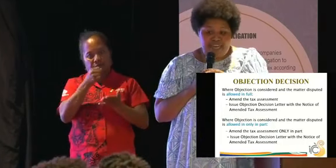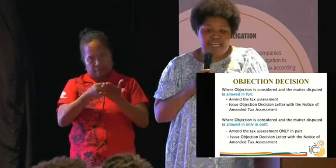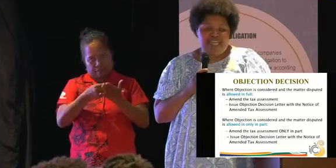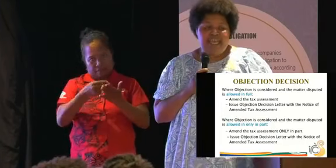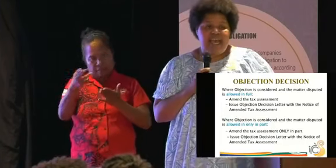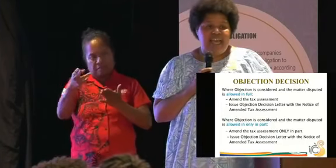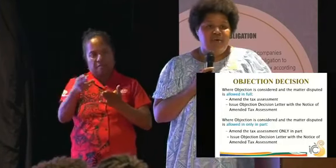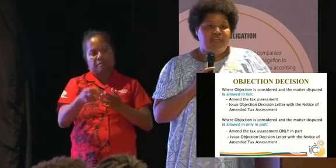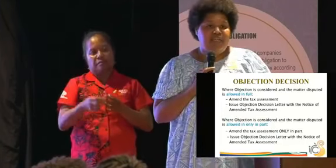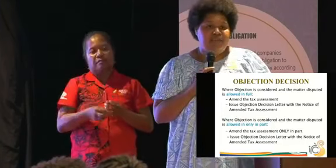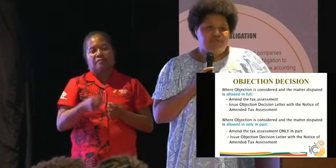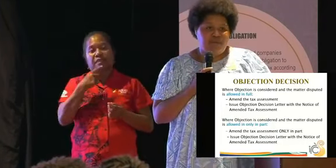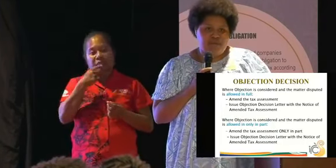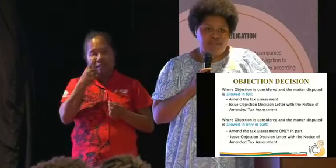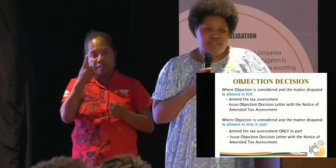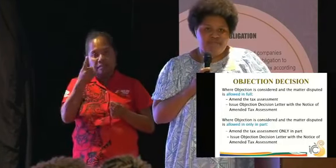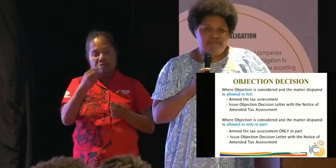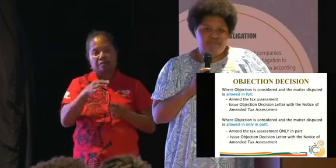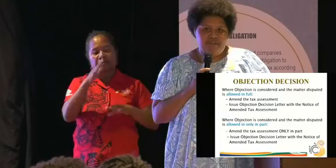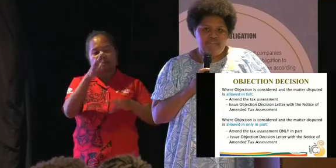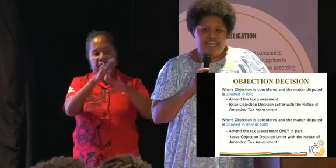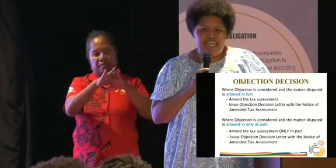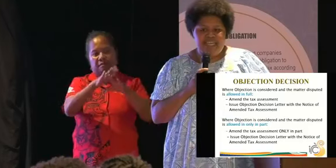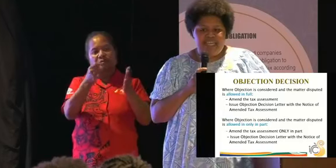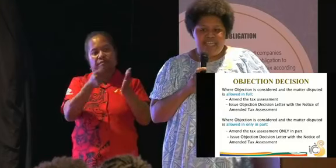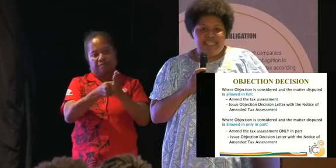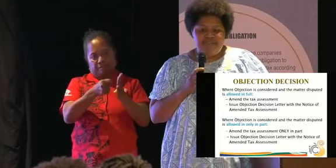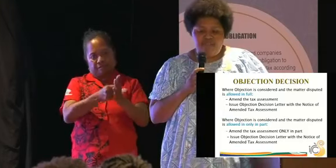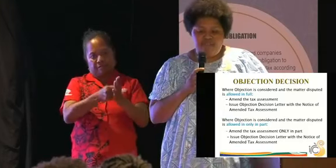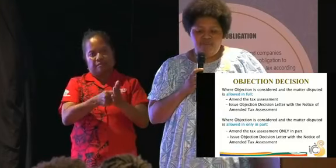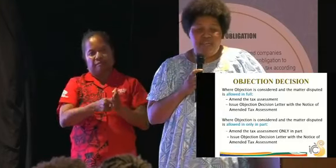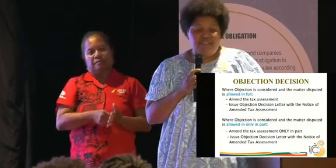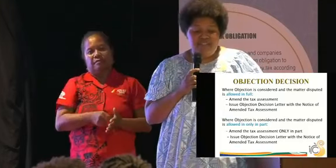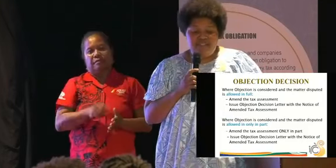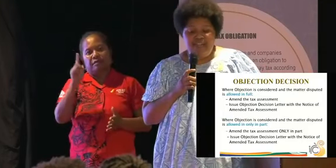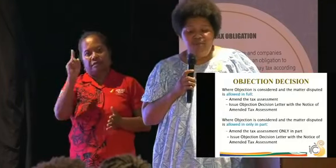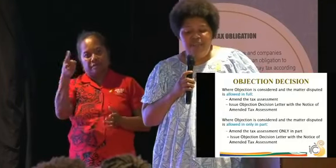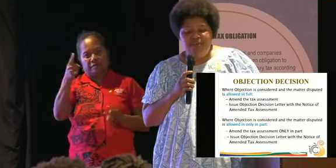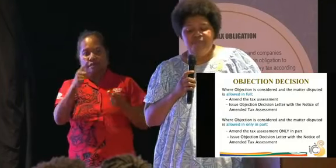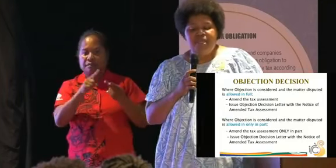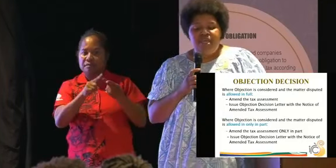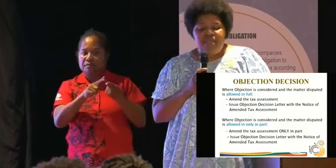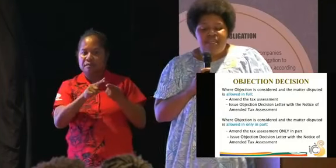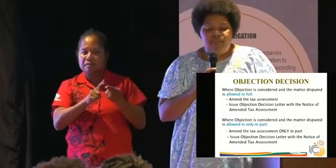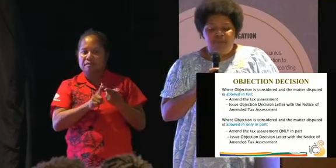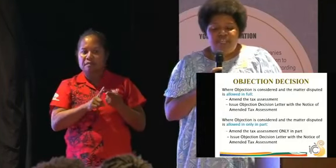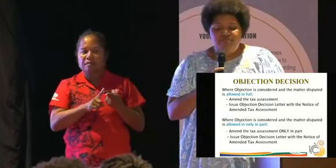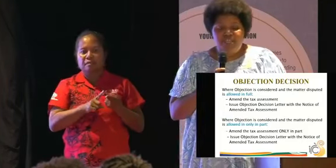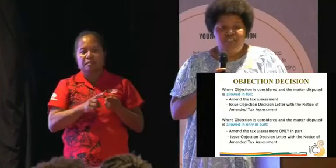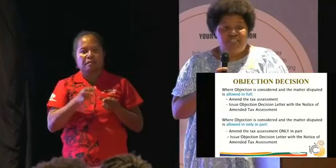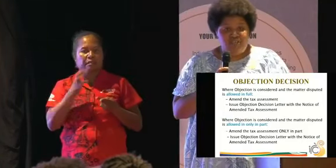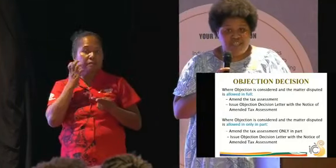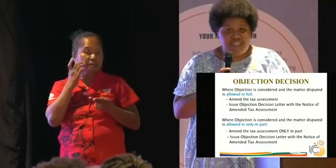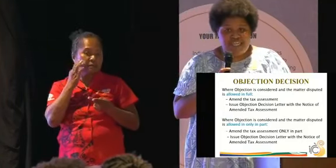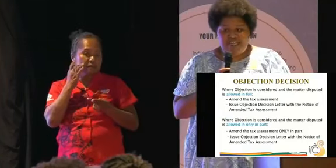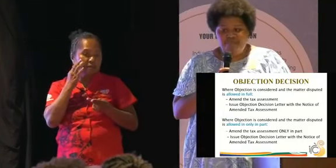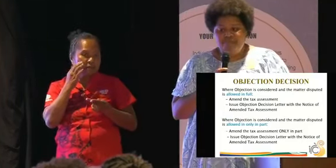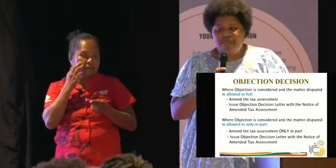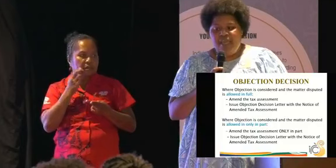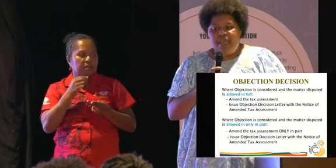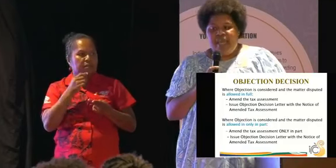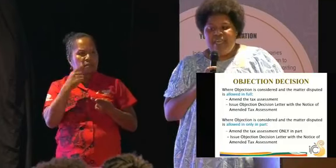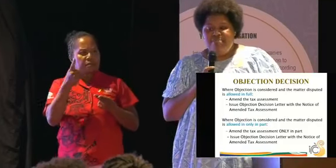assessment, allowing the full amount. Okay, that's the first one. The second one is where the objection is